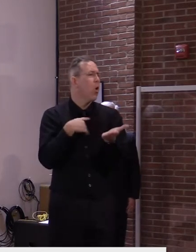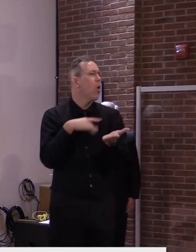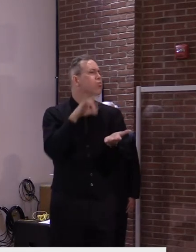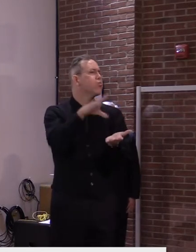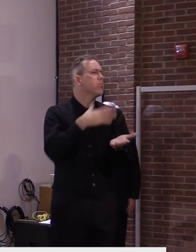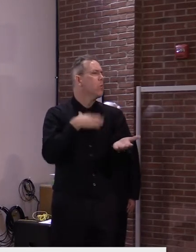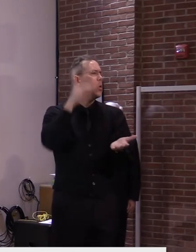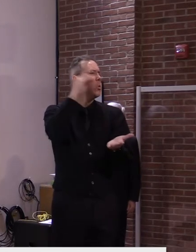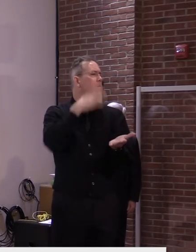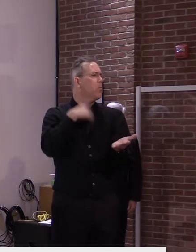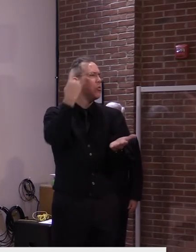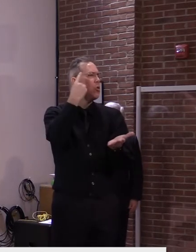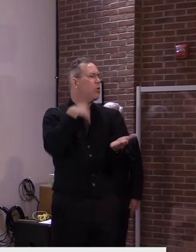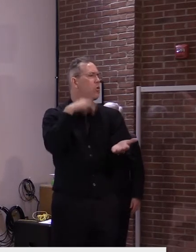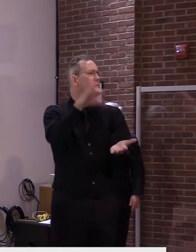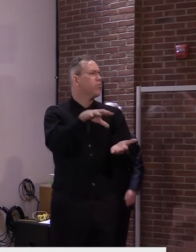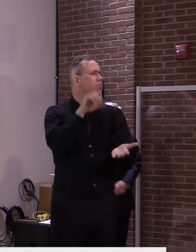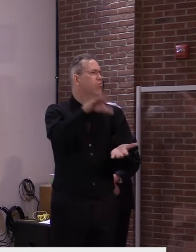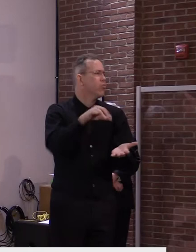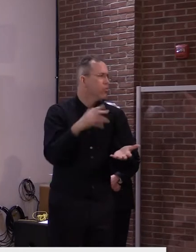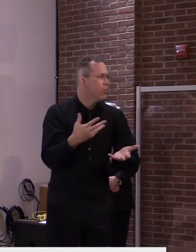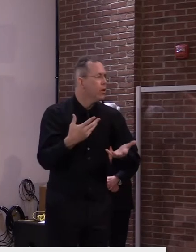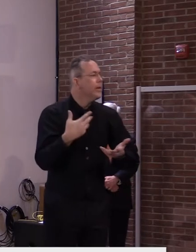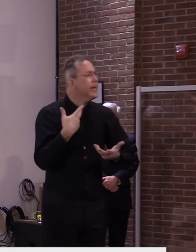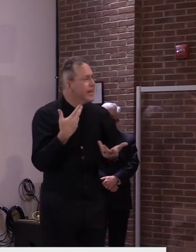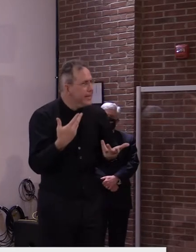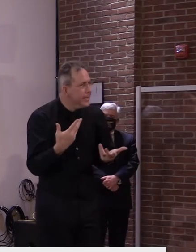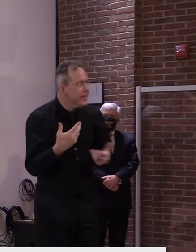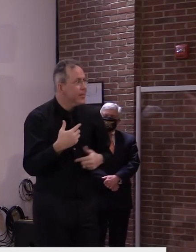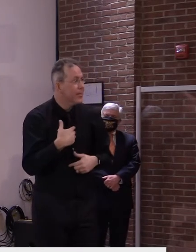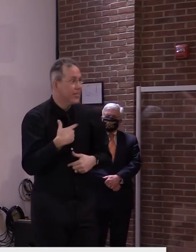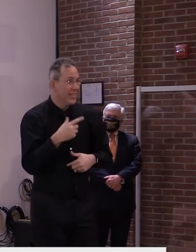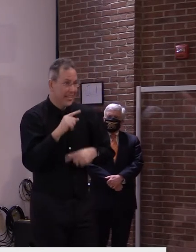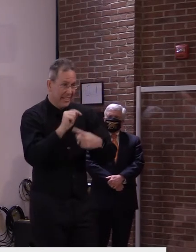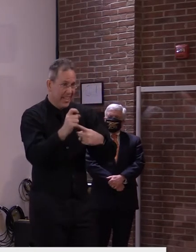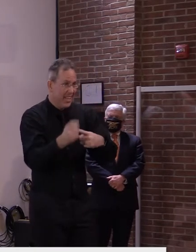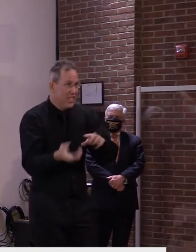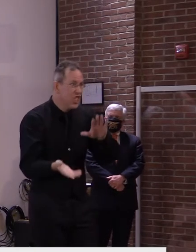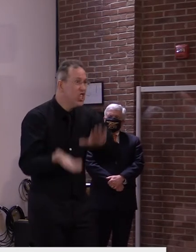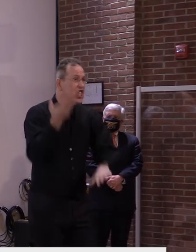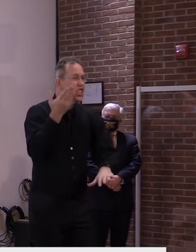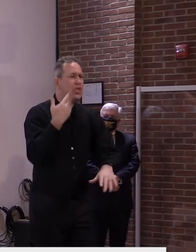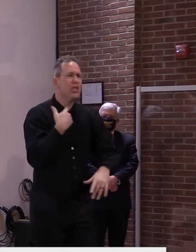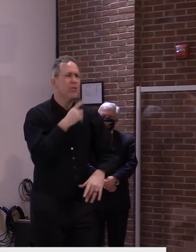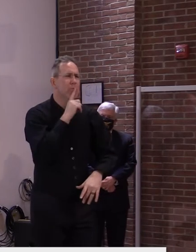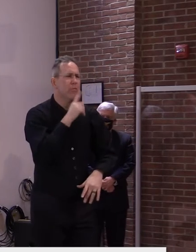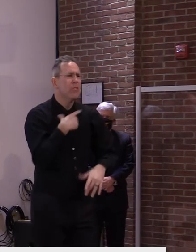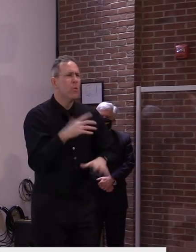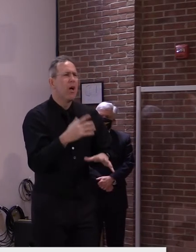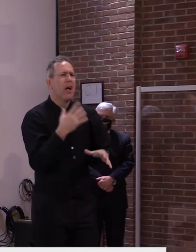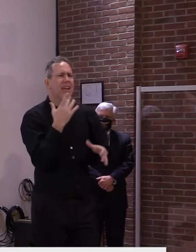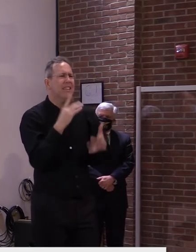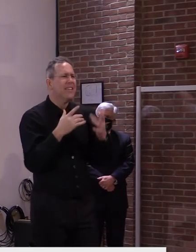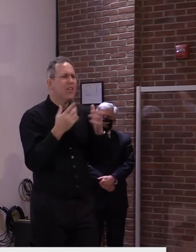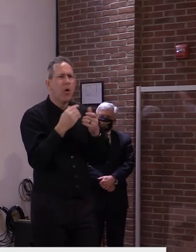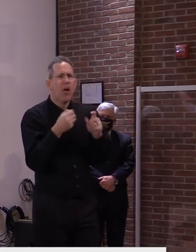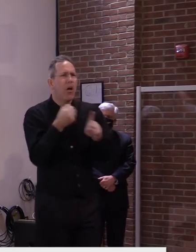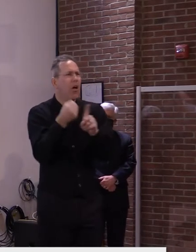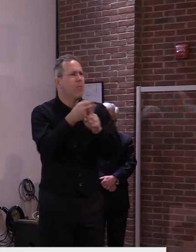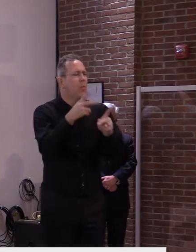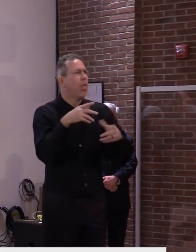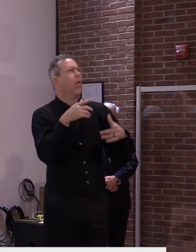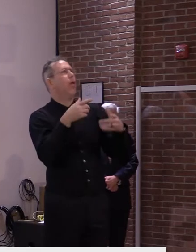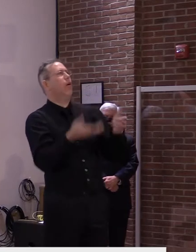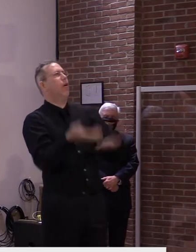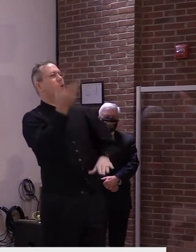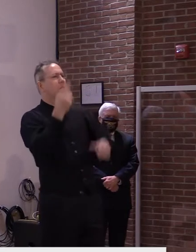don't raise taxes during this time, which would be counterintuitive, considering the struggles that we're under, we'll be part